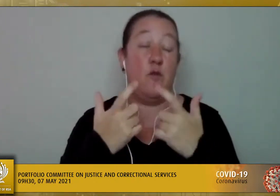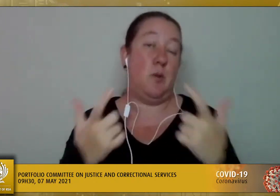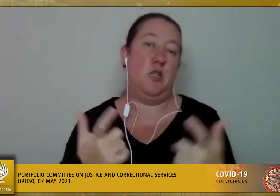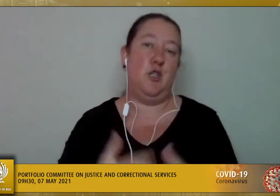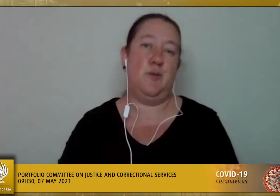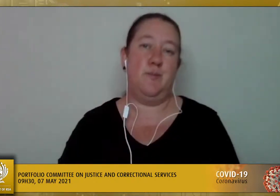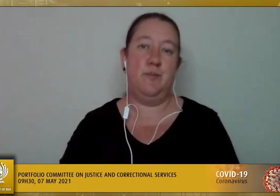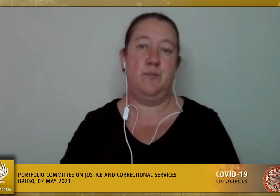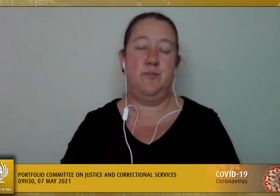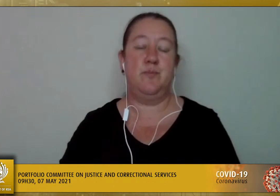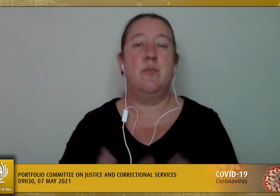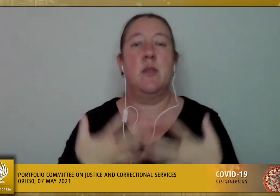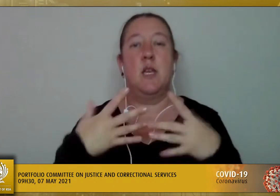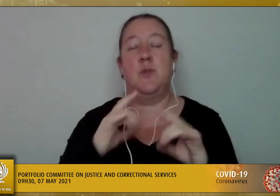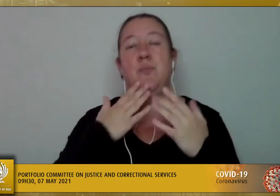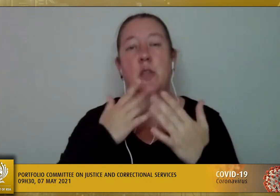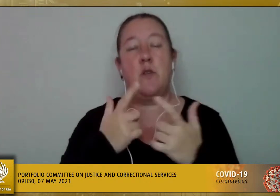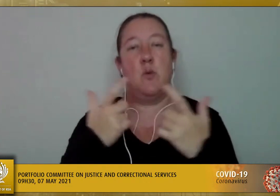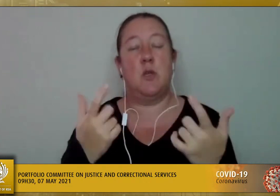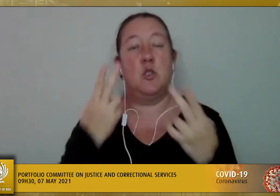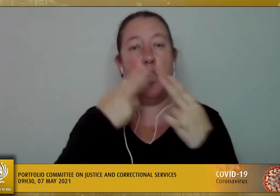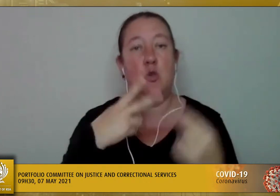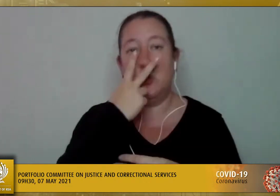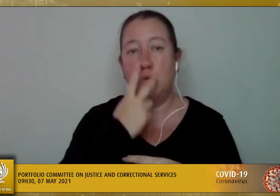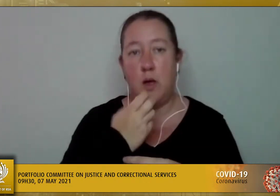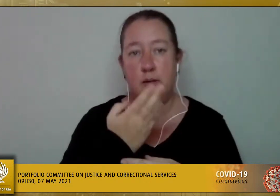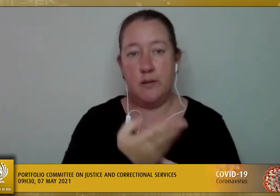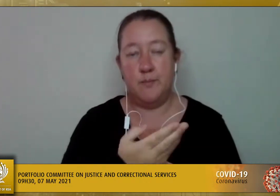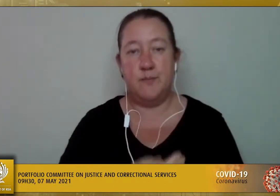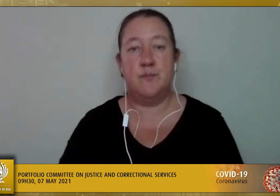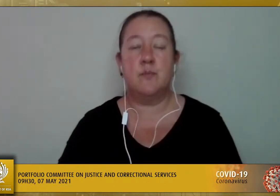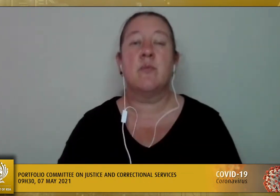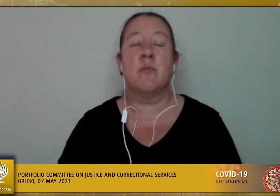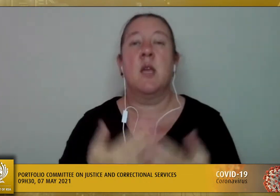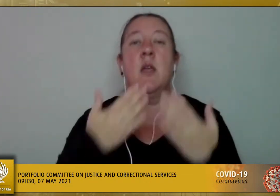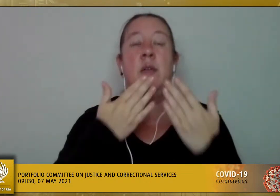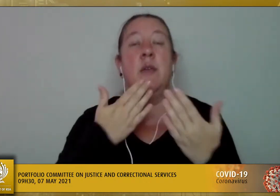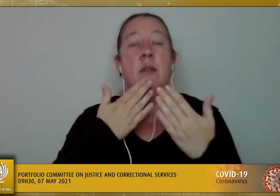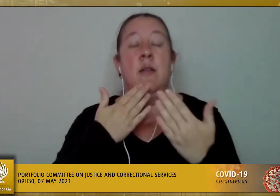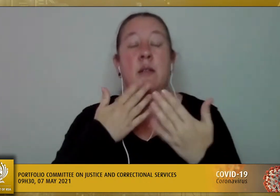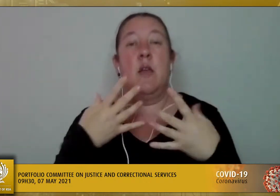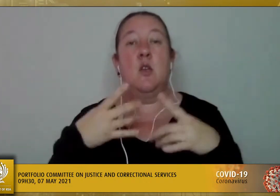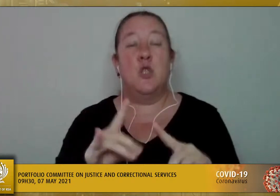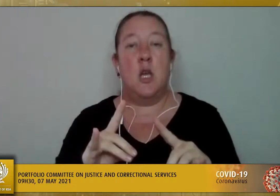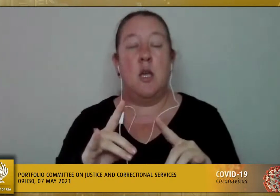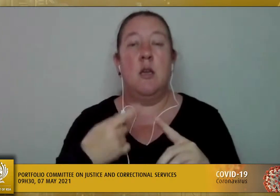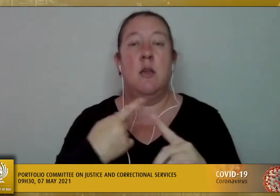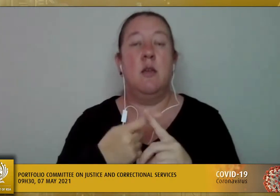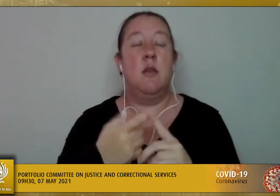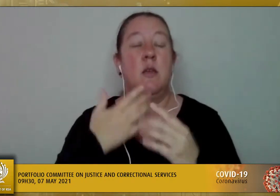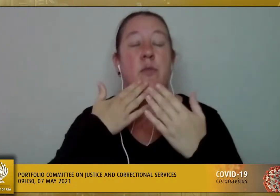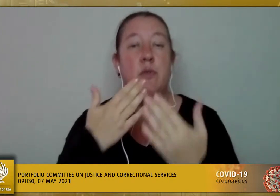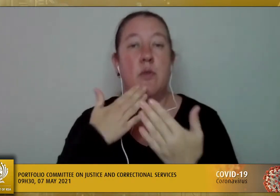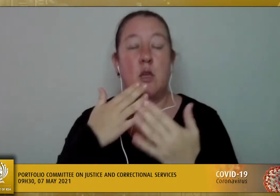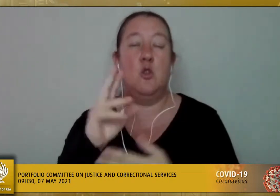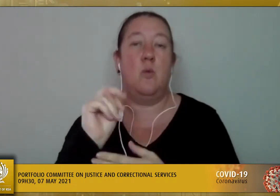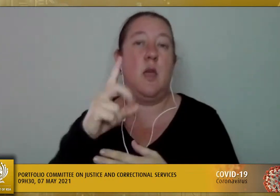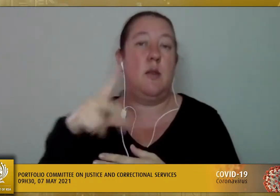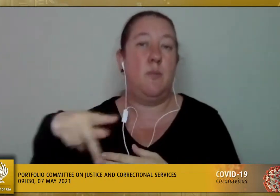much thank you very much honorable thank you chair and thank you to the